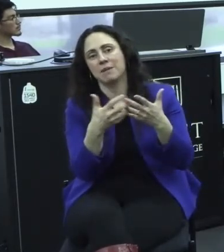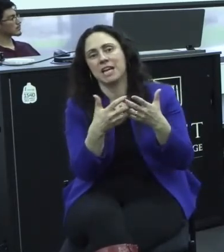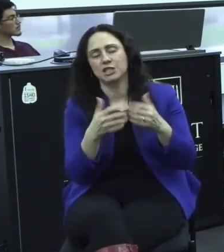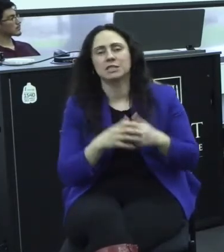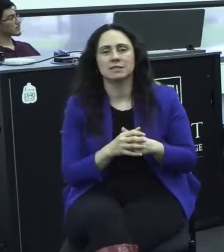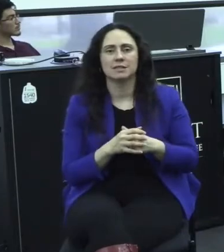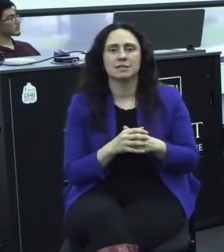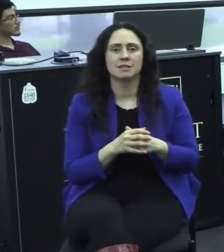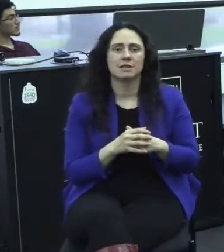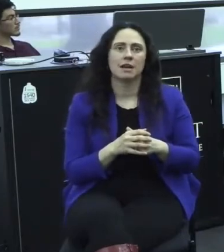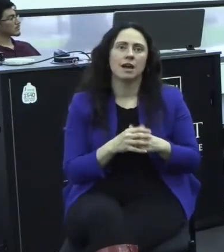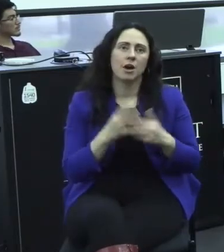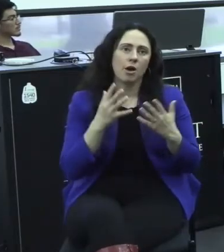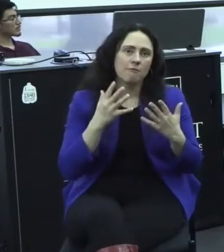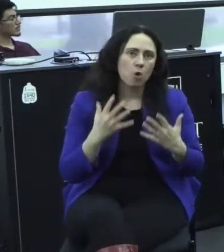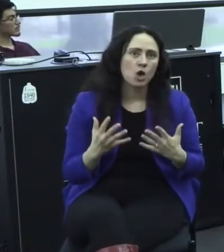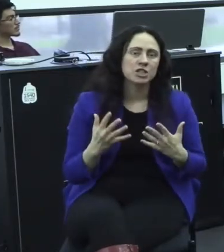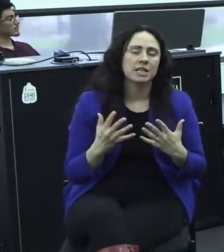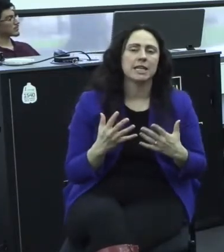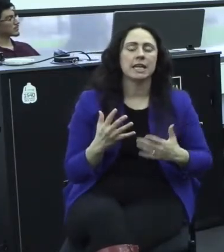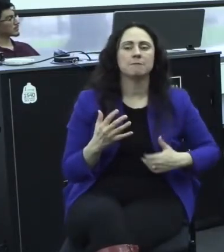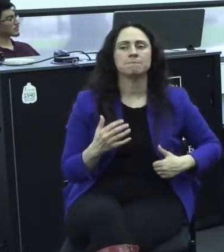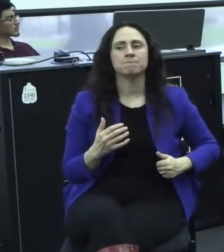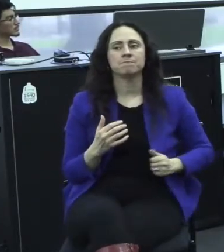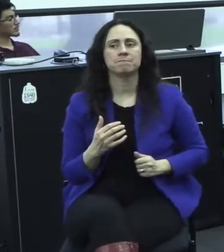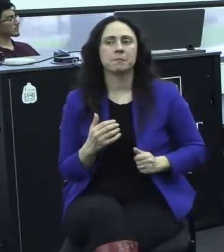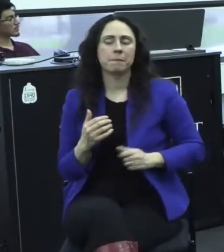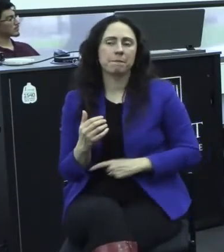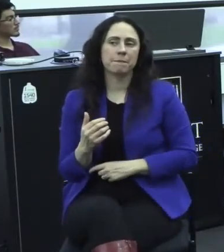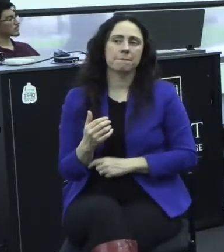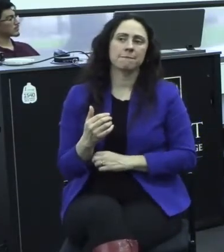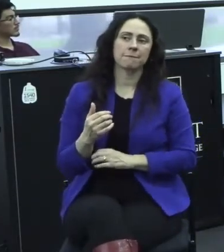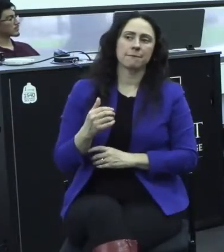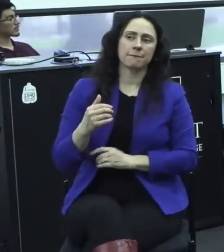accommodations. Unfortunately, the